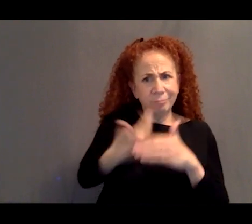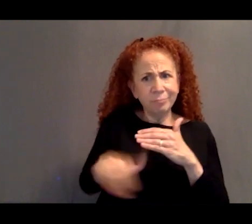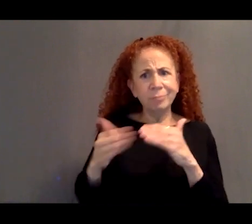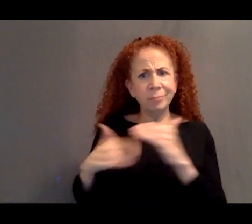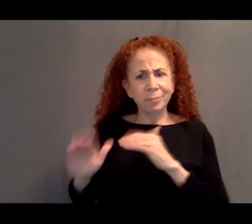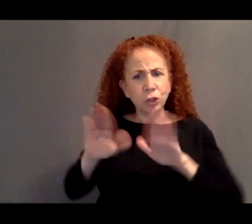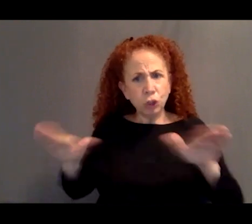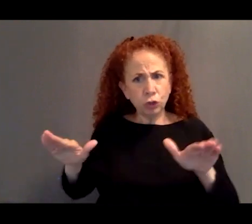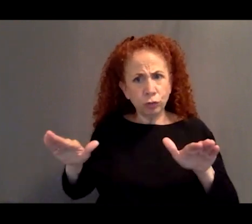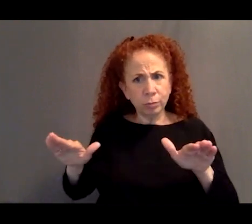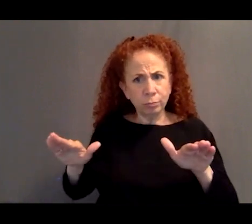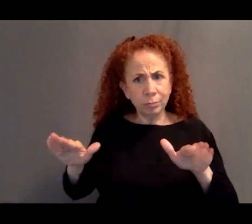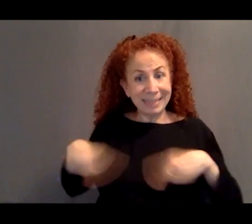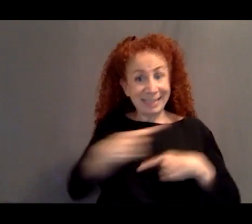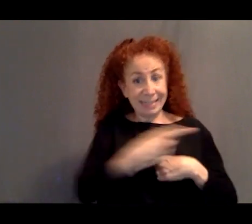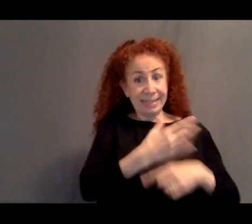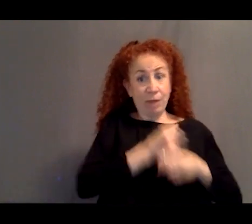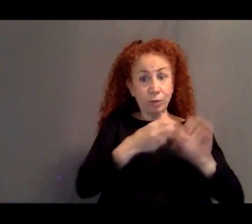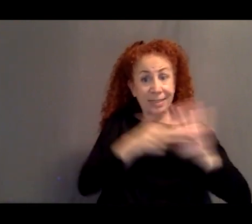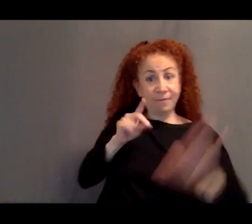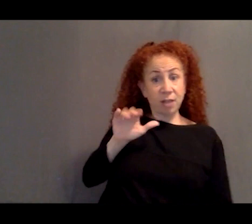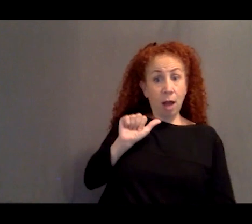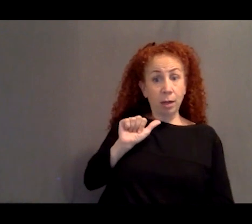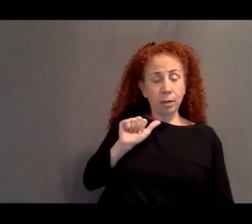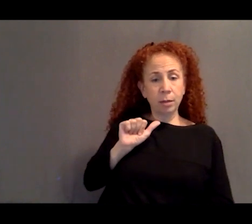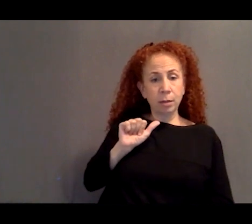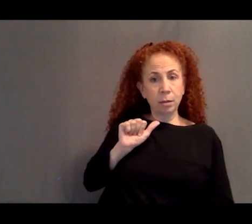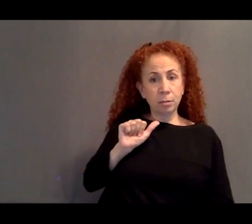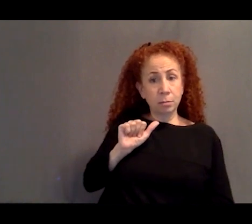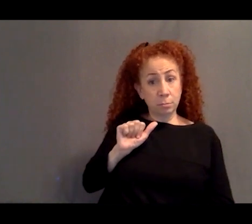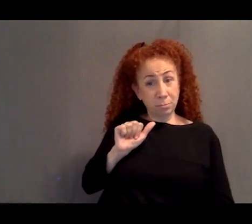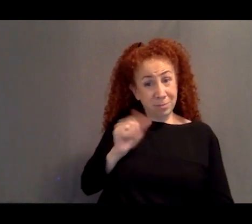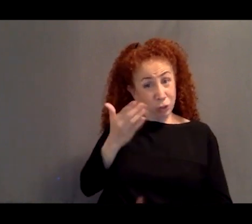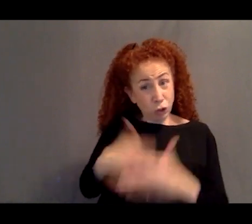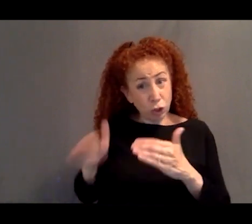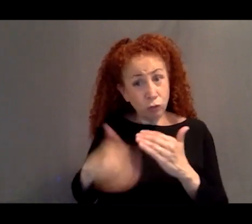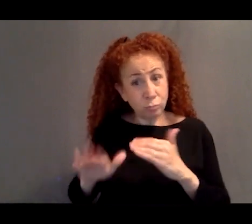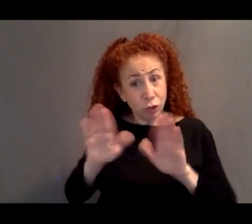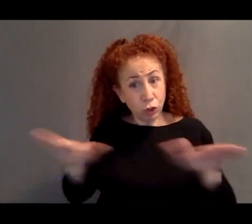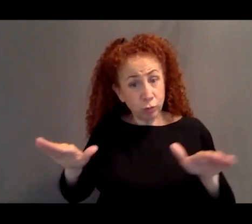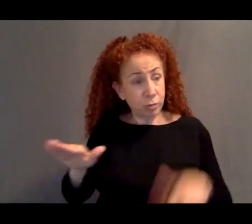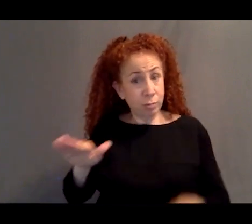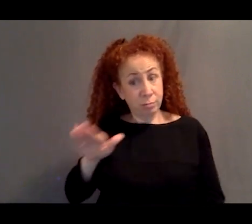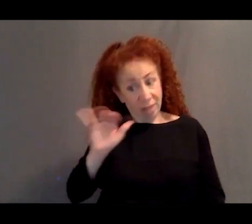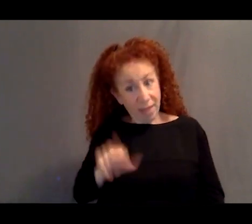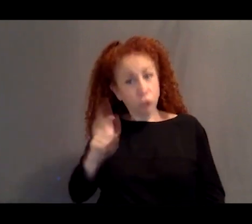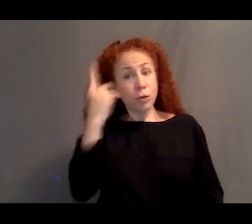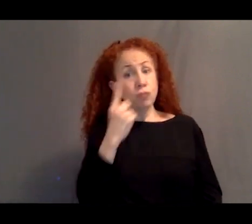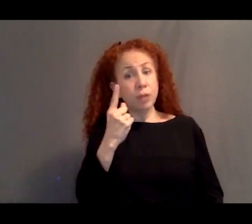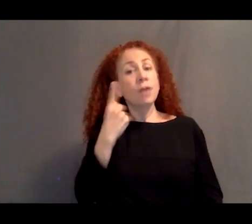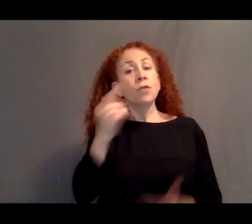achieving status. Should this be considered in the making of new policy